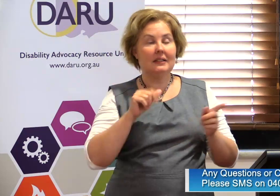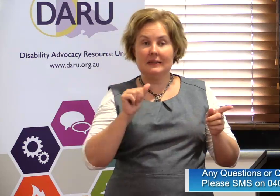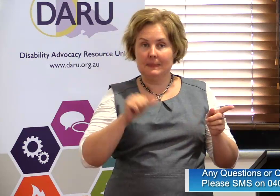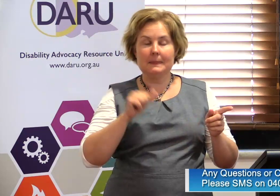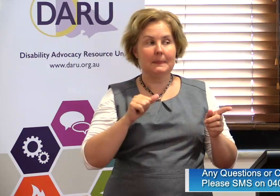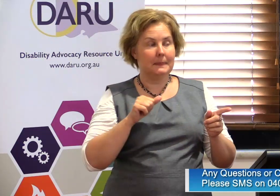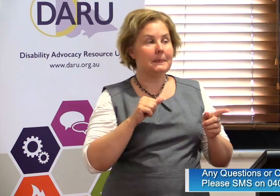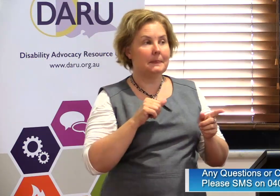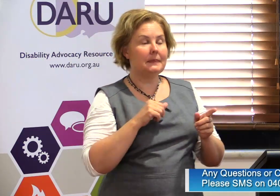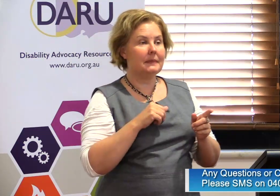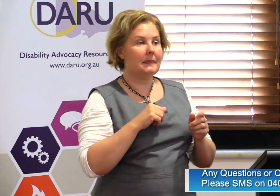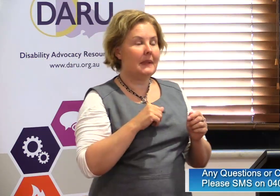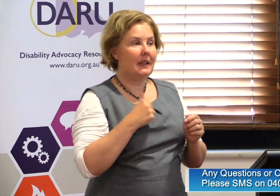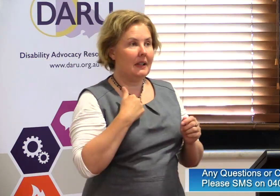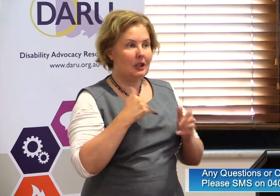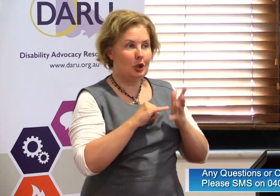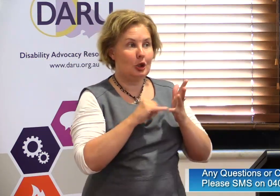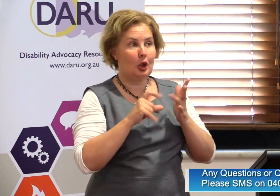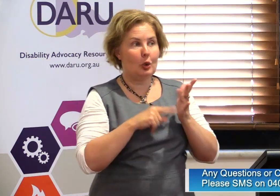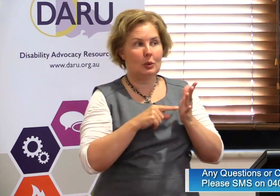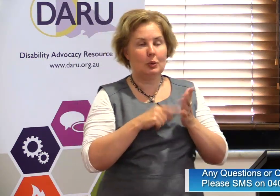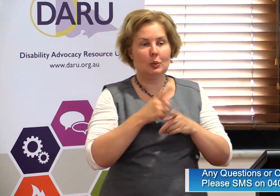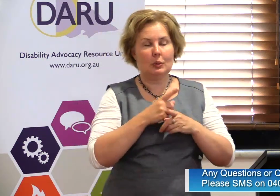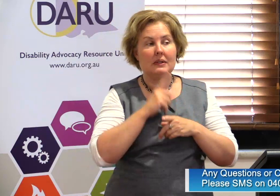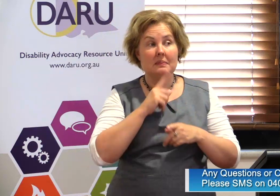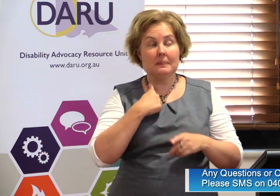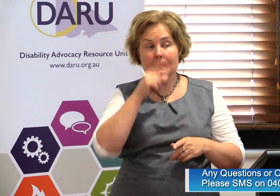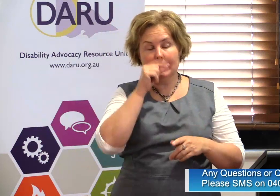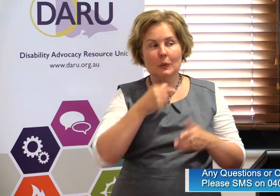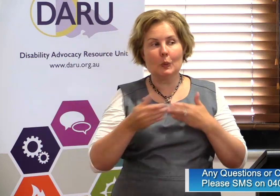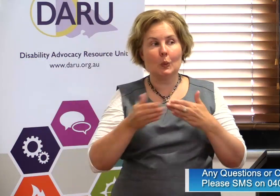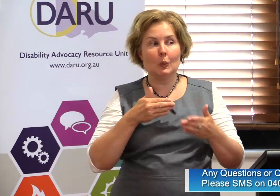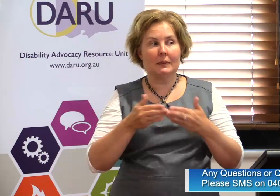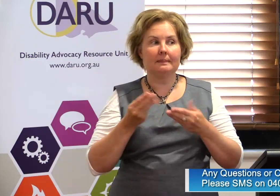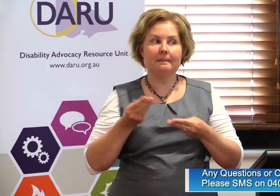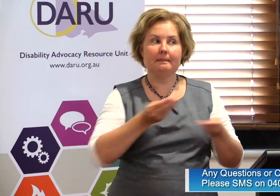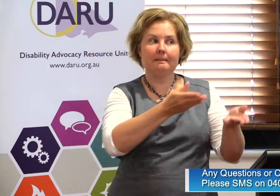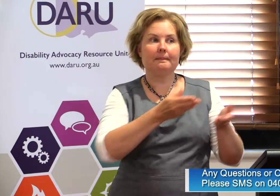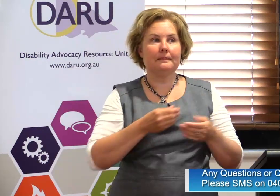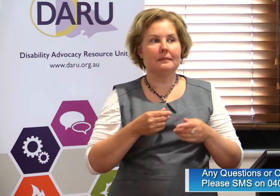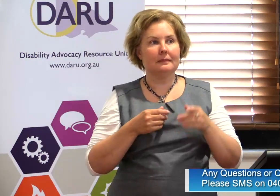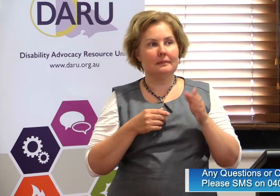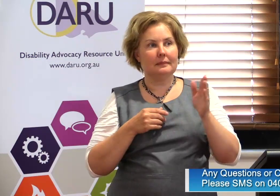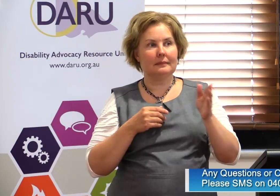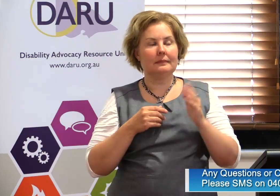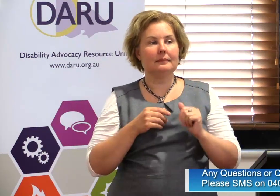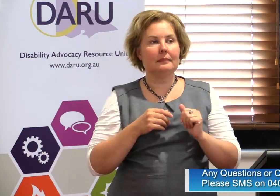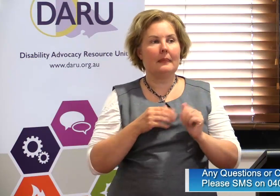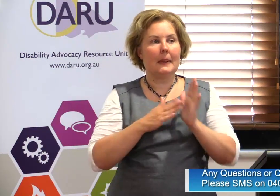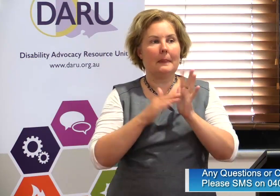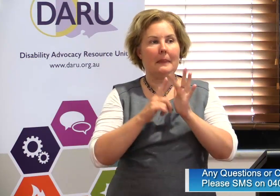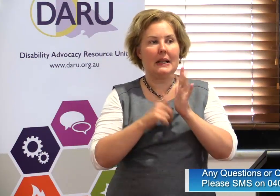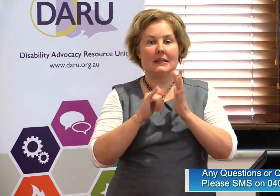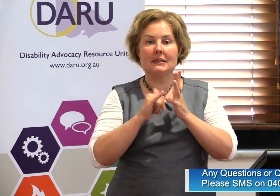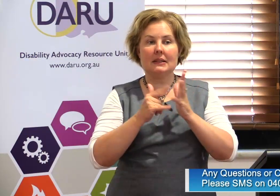that. Oh, fantastic. Everything that we see here today, like all the slides and everything, will be available on